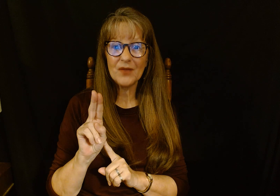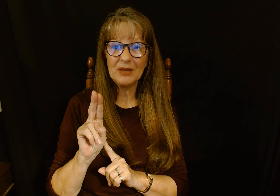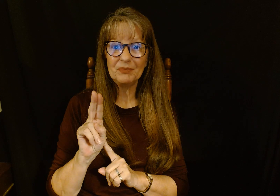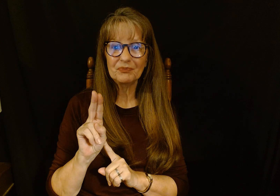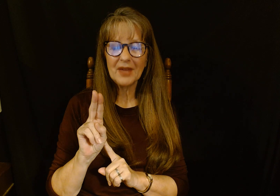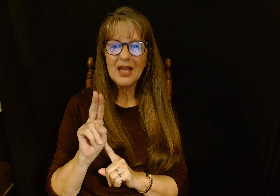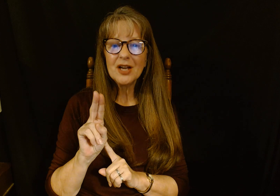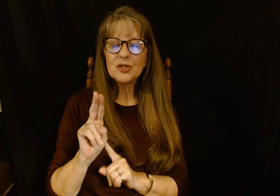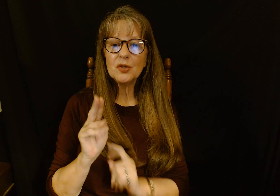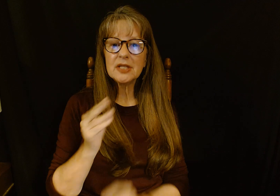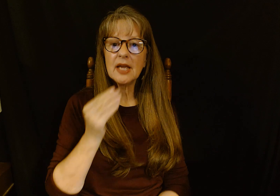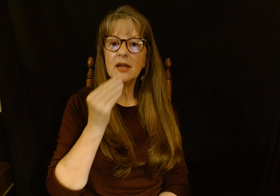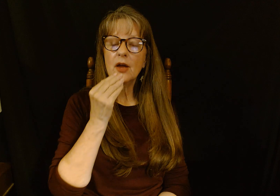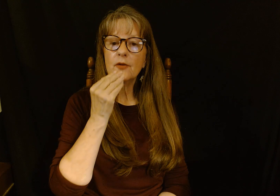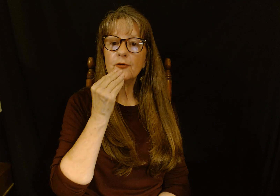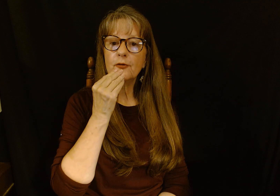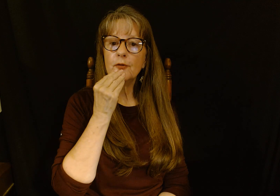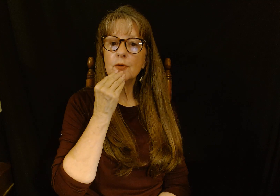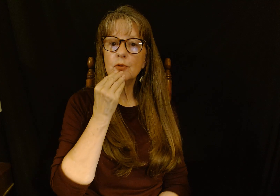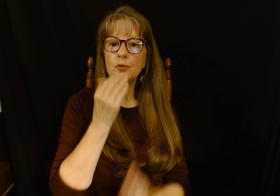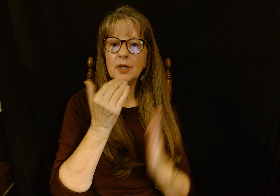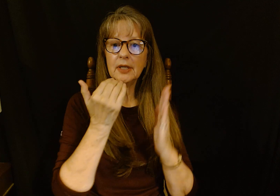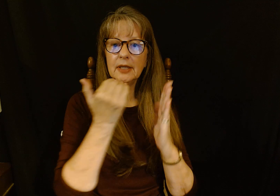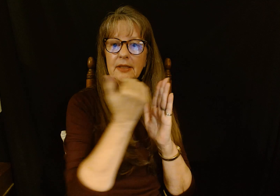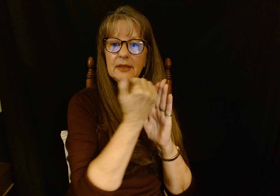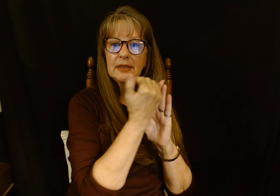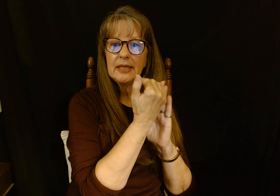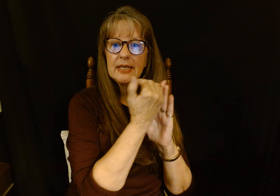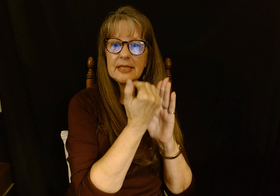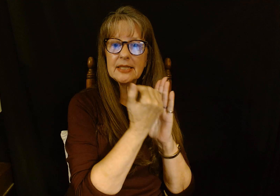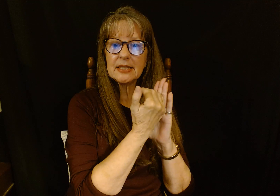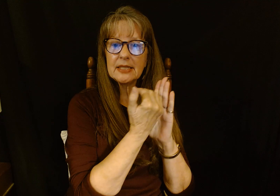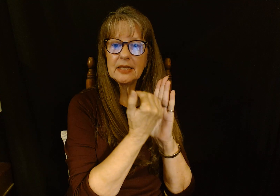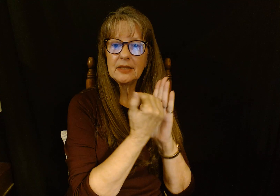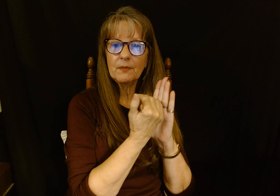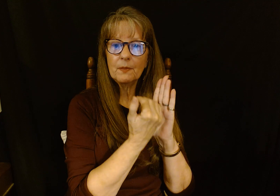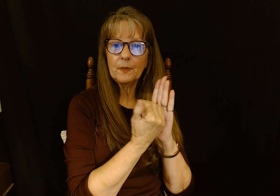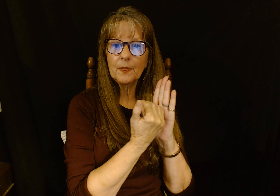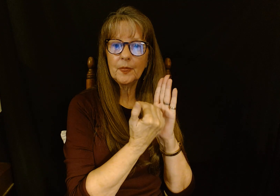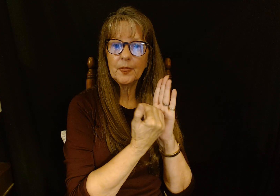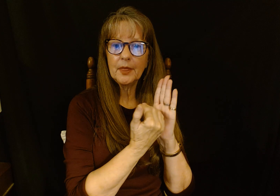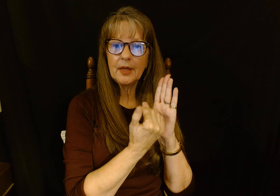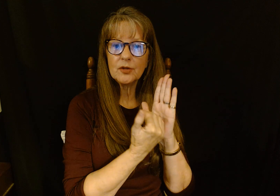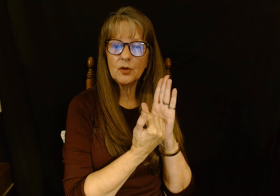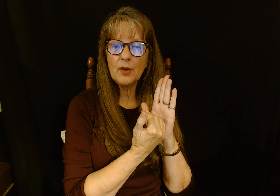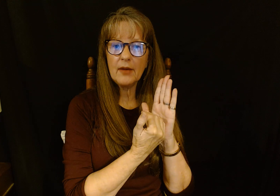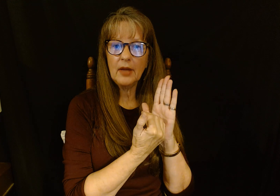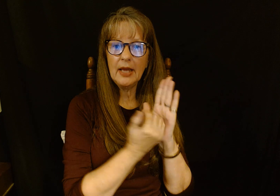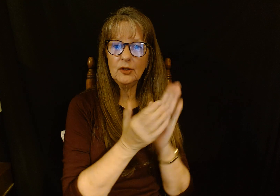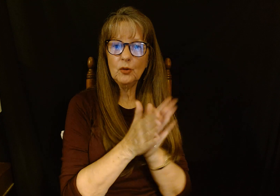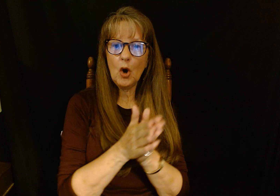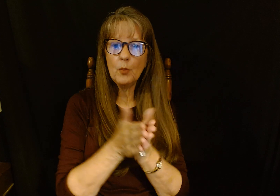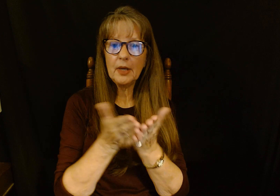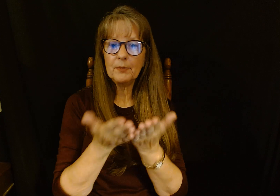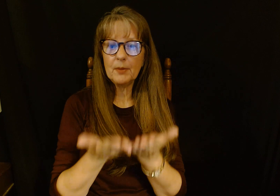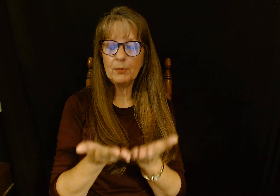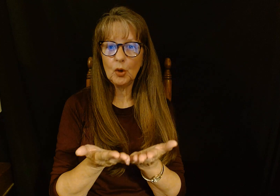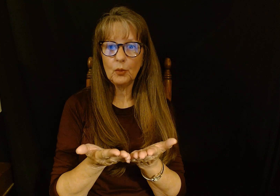fun. So you can say food list. So and you open up the book, right?